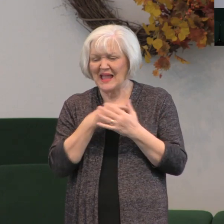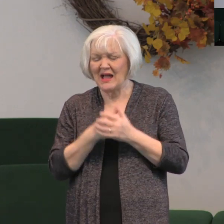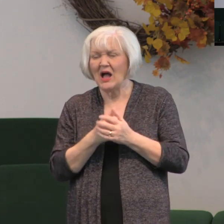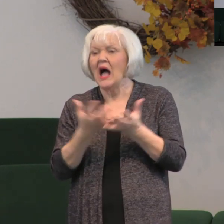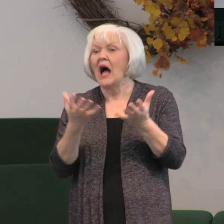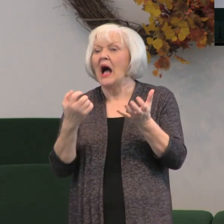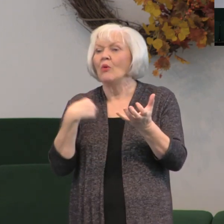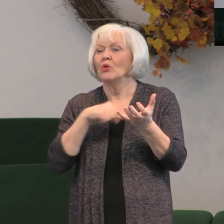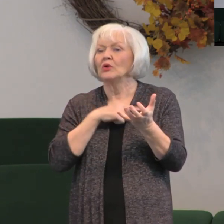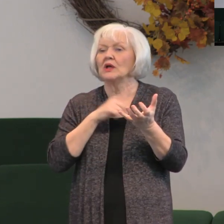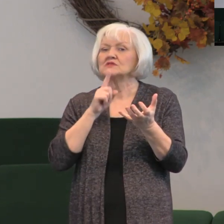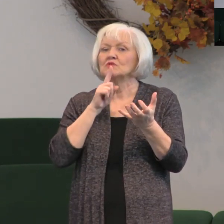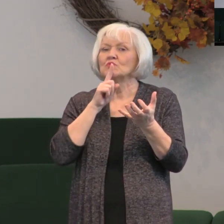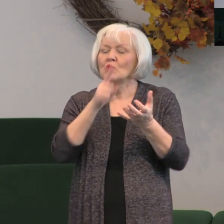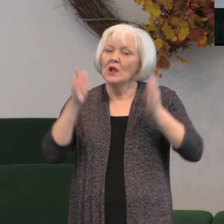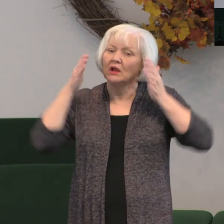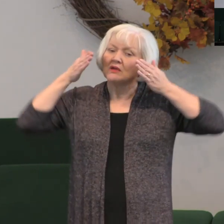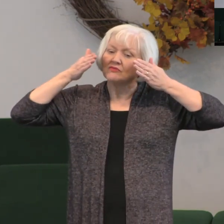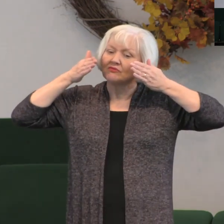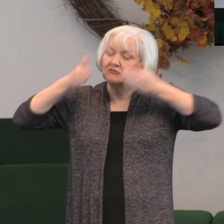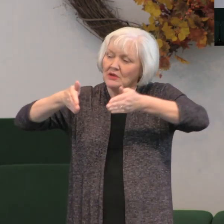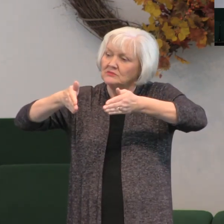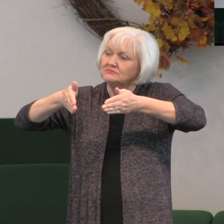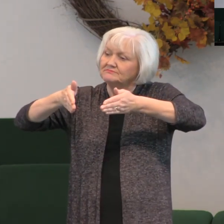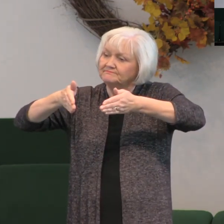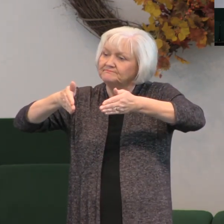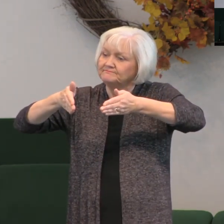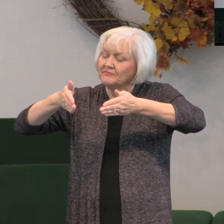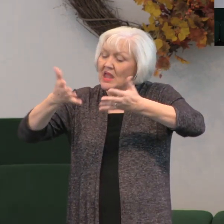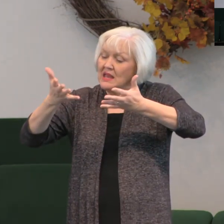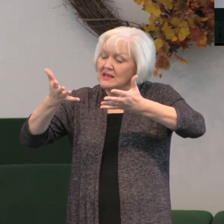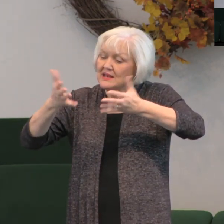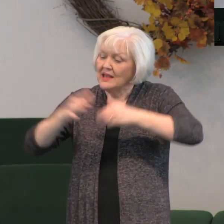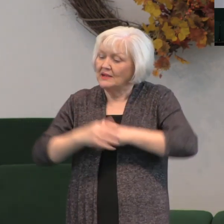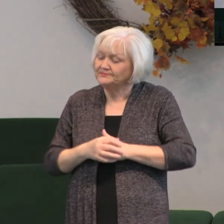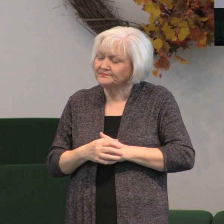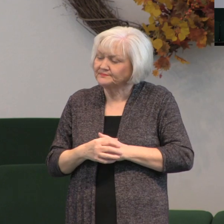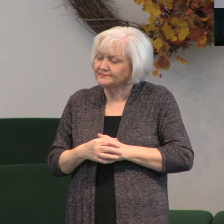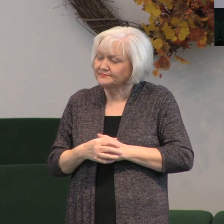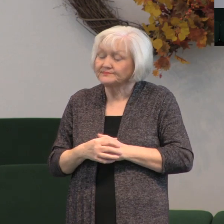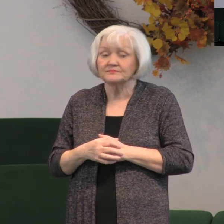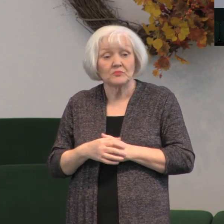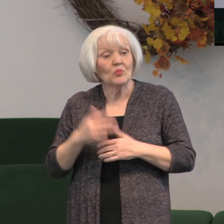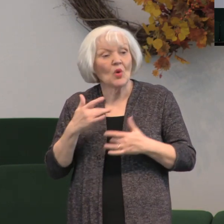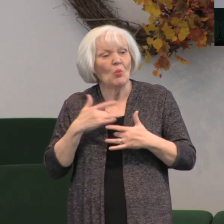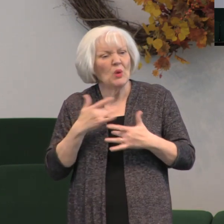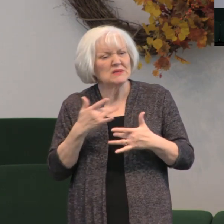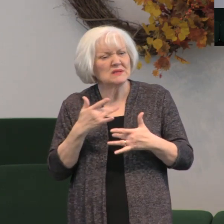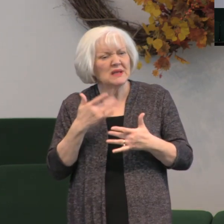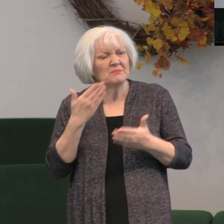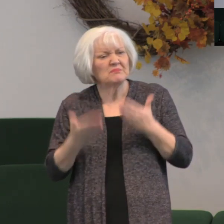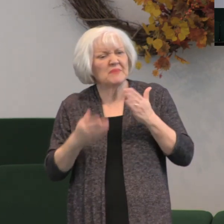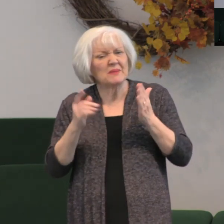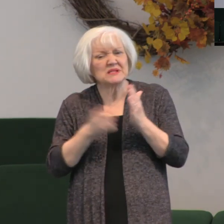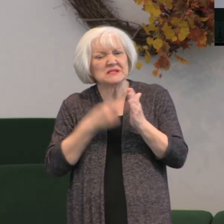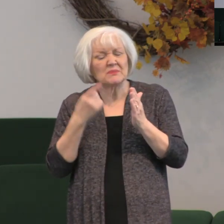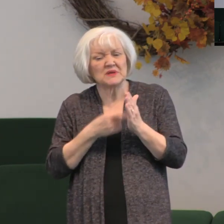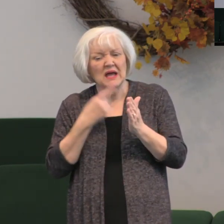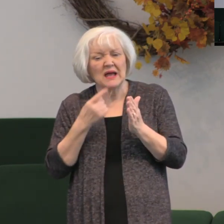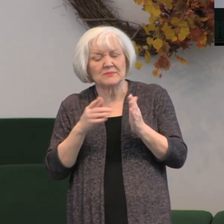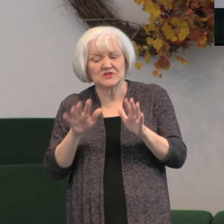want us to really pay attention now we we do have a tendency maybe sometimes to step away